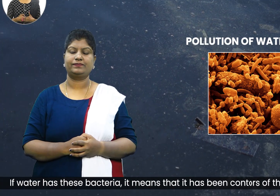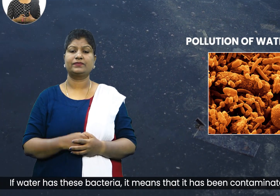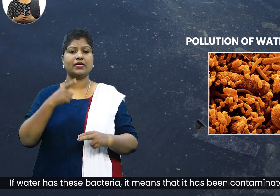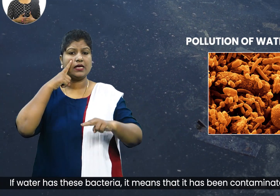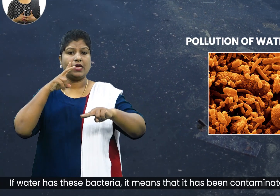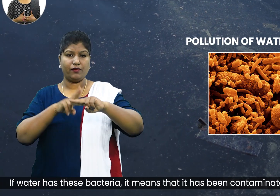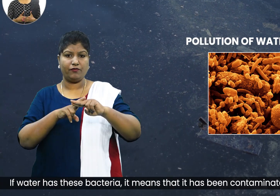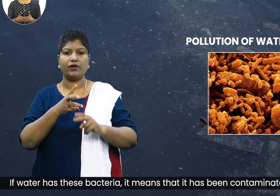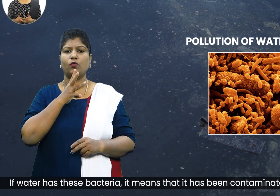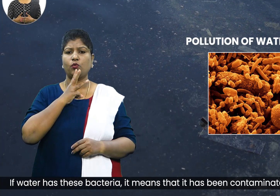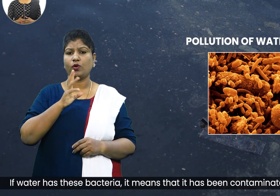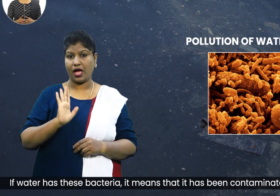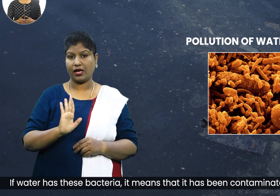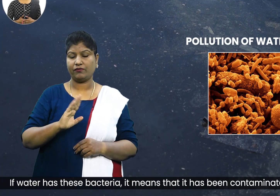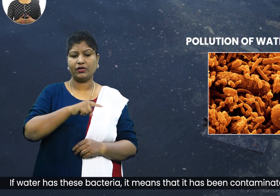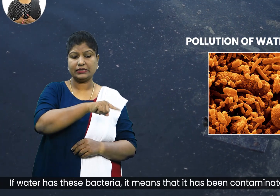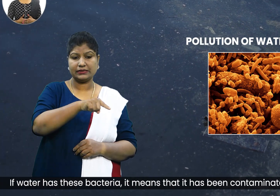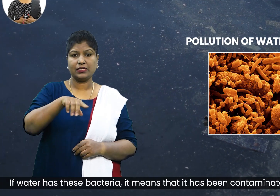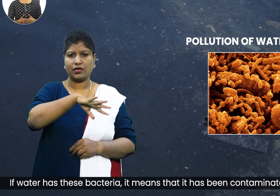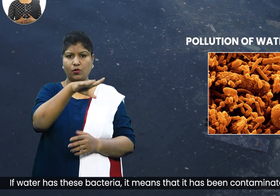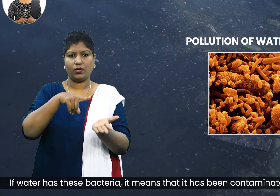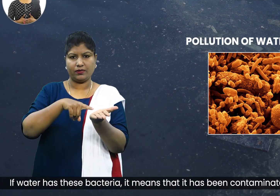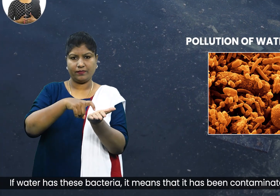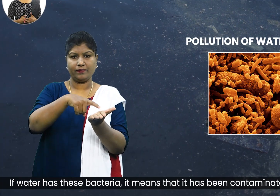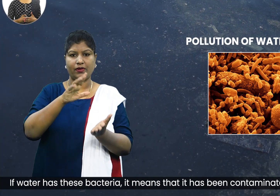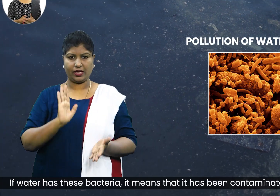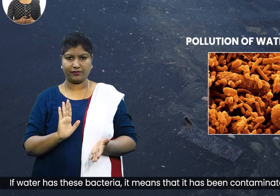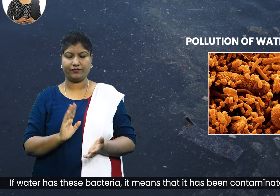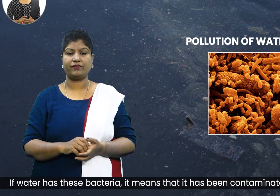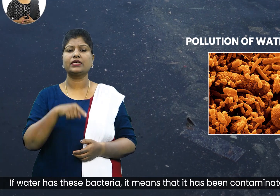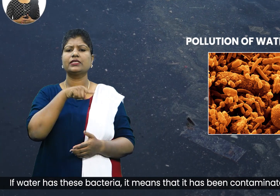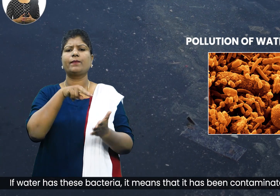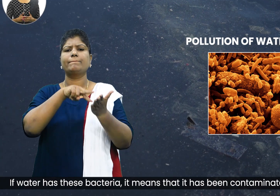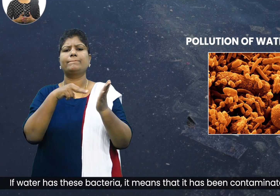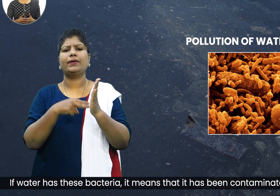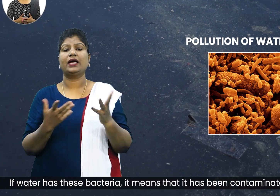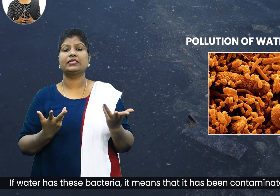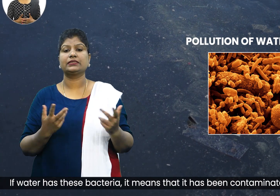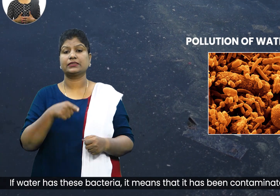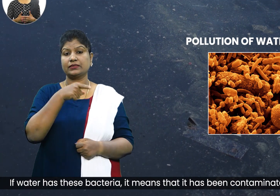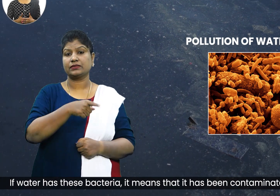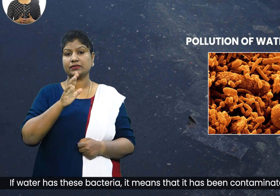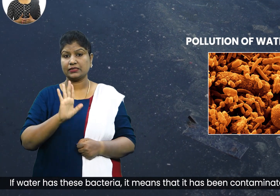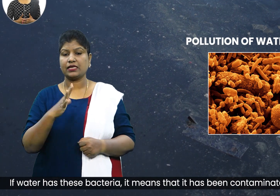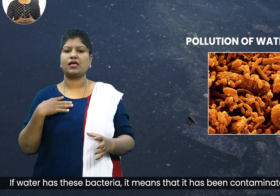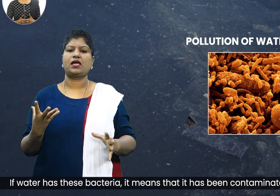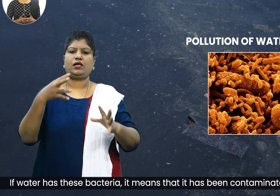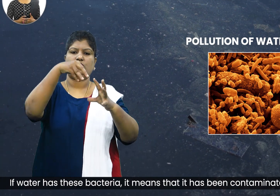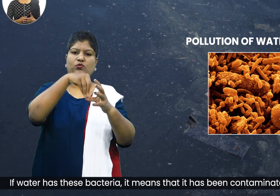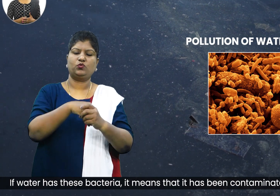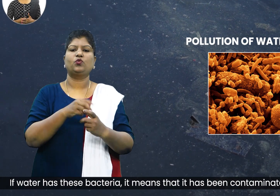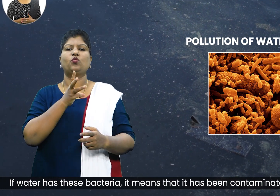If water has these bacteria, it means that it has been